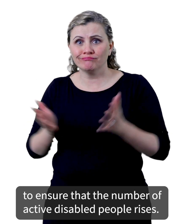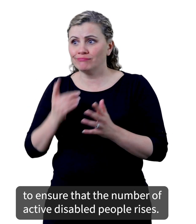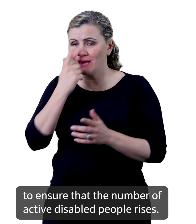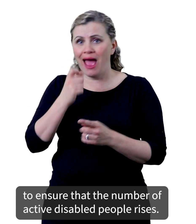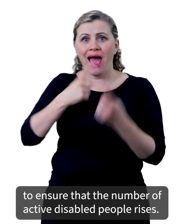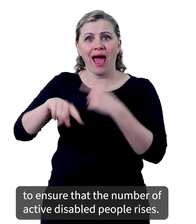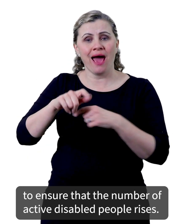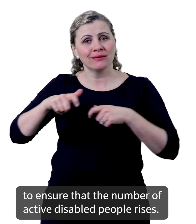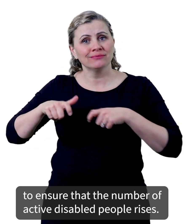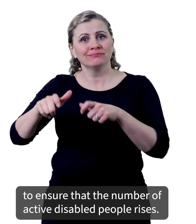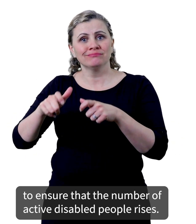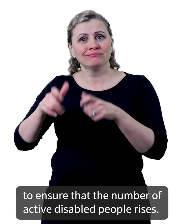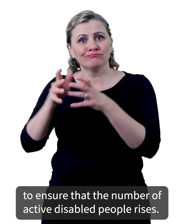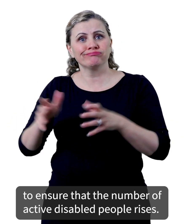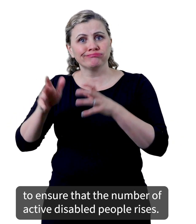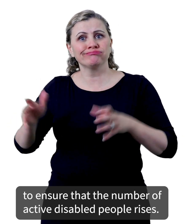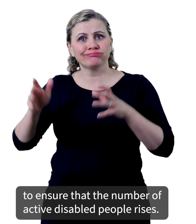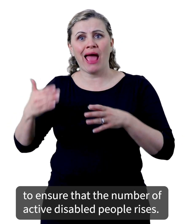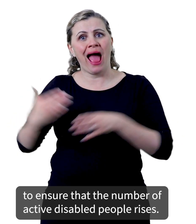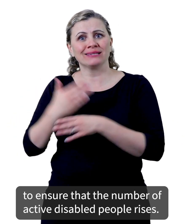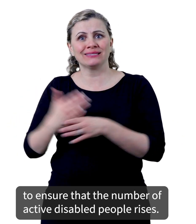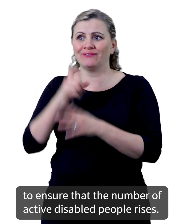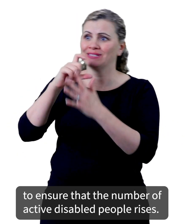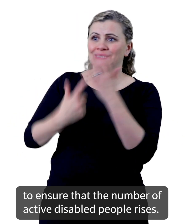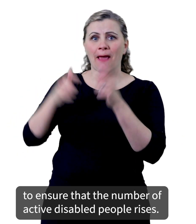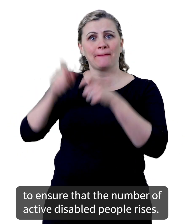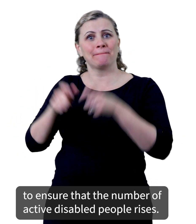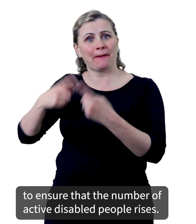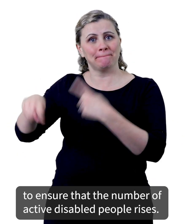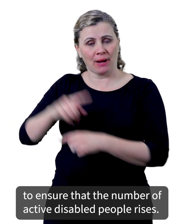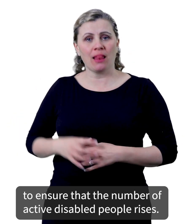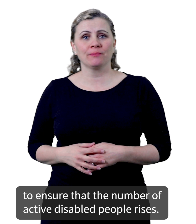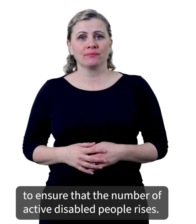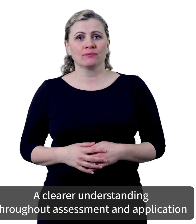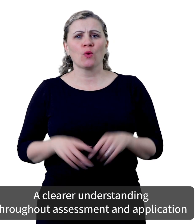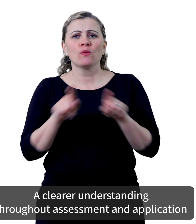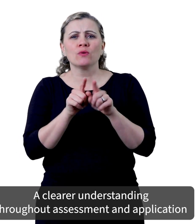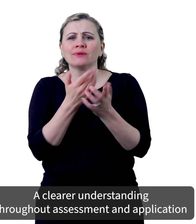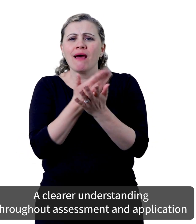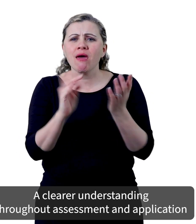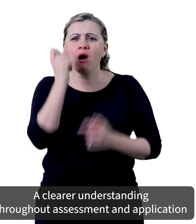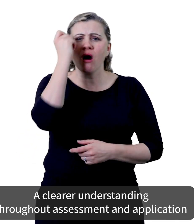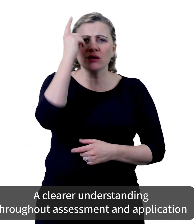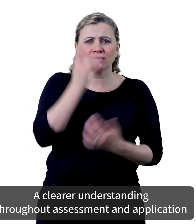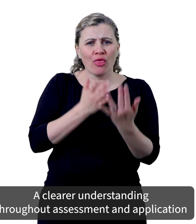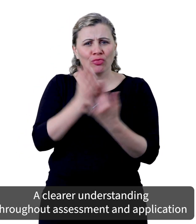number of active disabled people rises. A clearer understanding throughout assessment